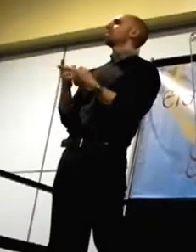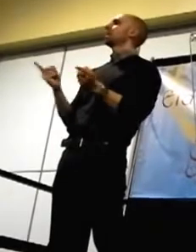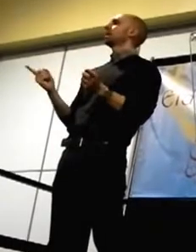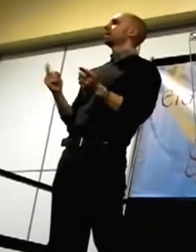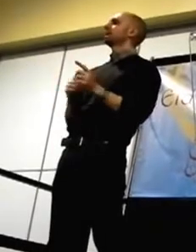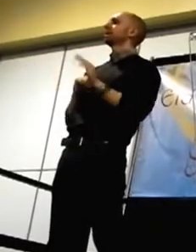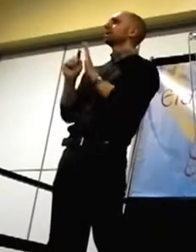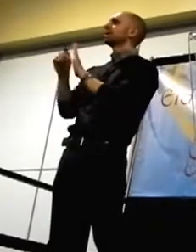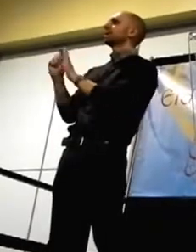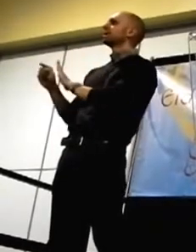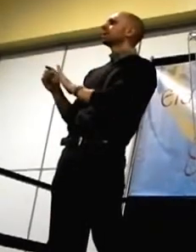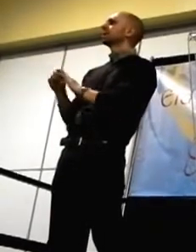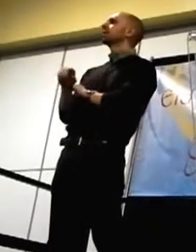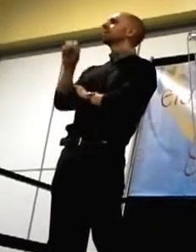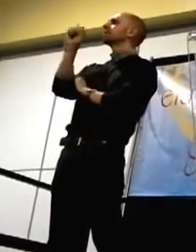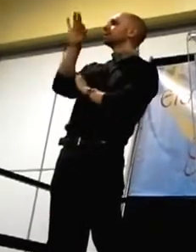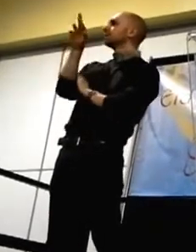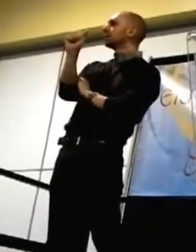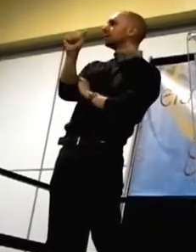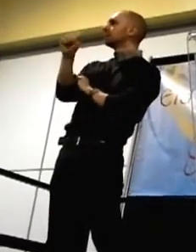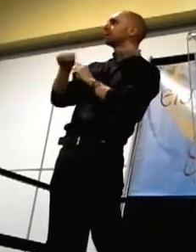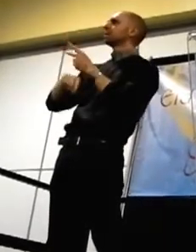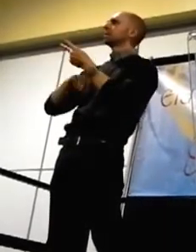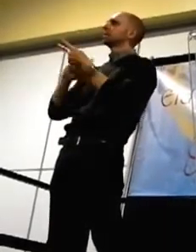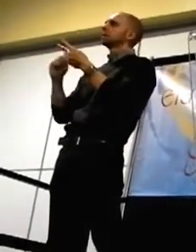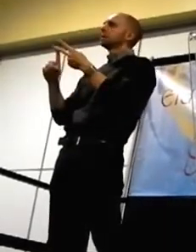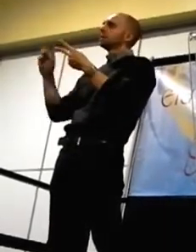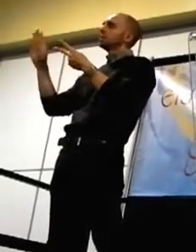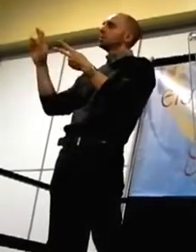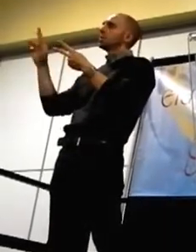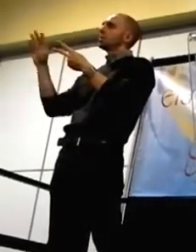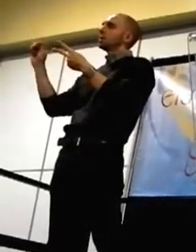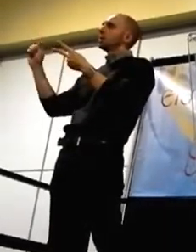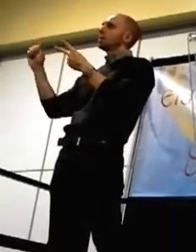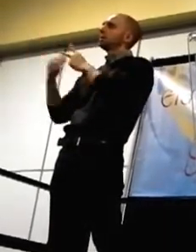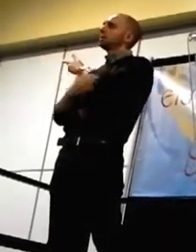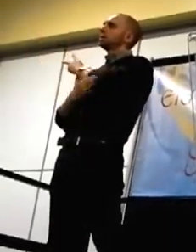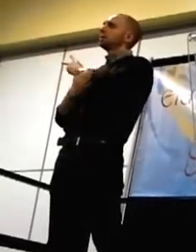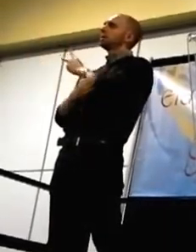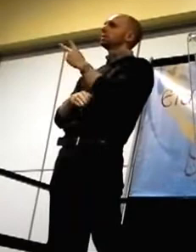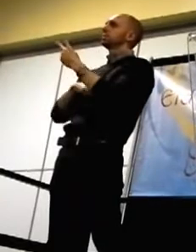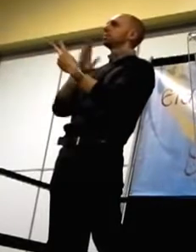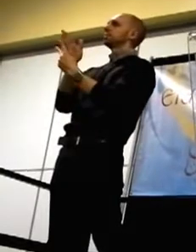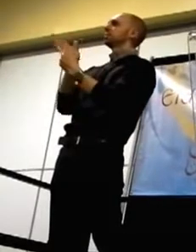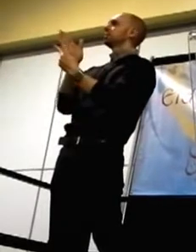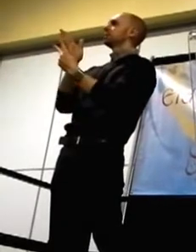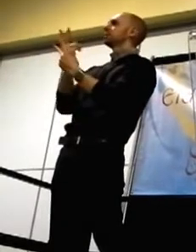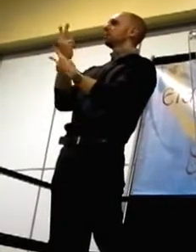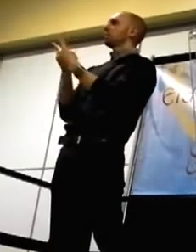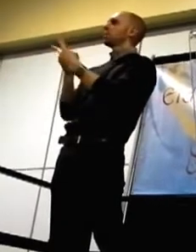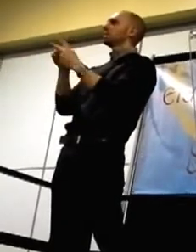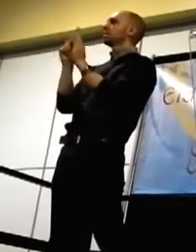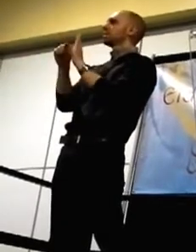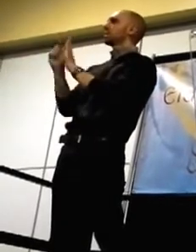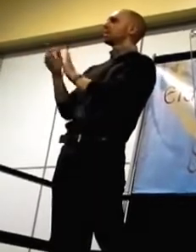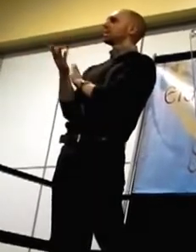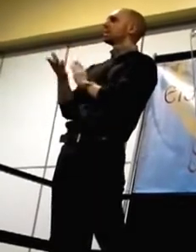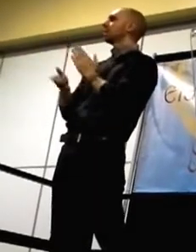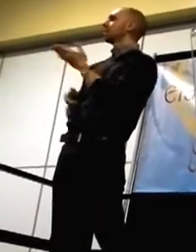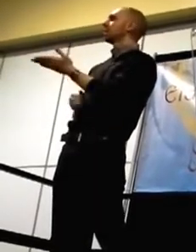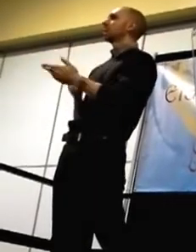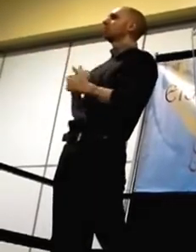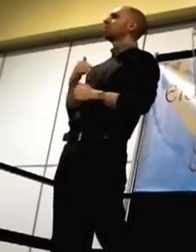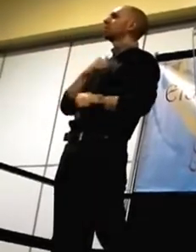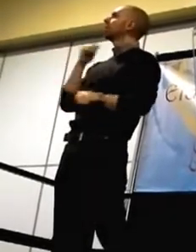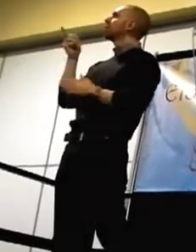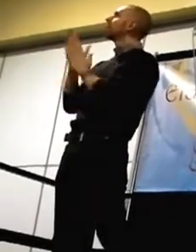Burma as late as this morning. We ask Allah subhanahu wa ta'ala to give Muslims